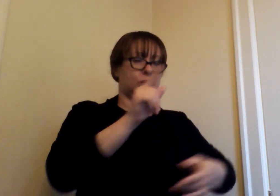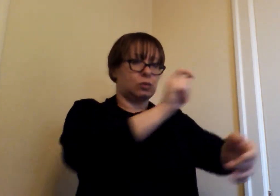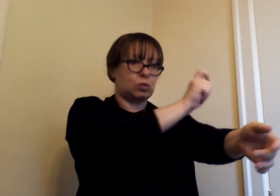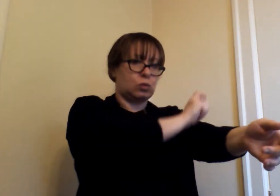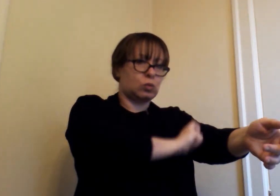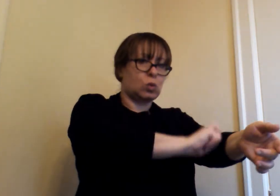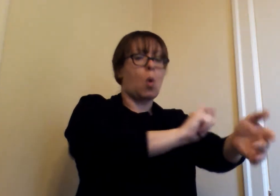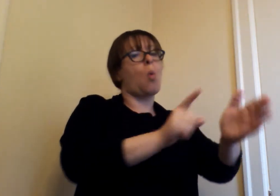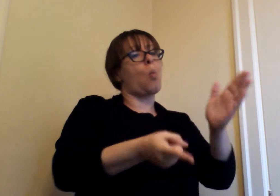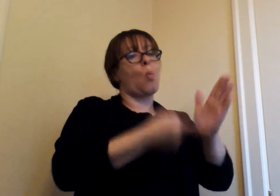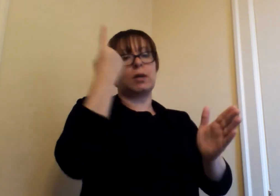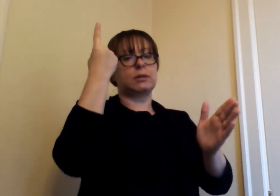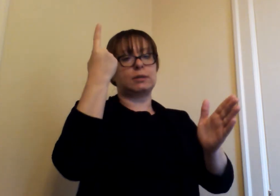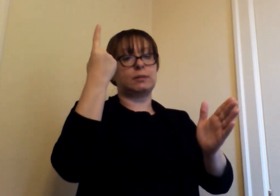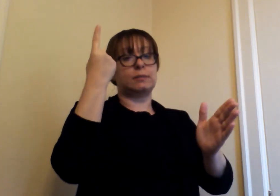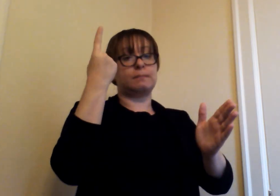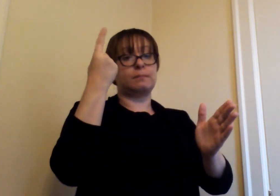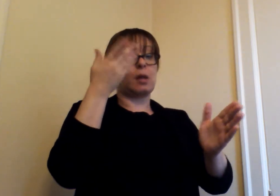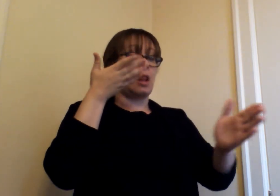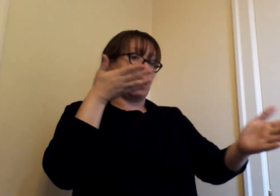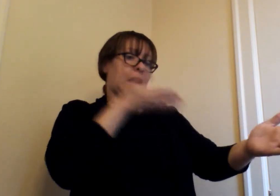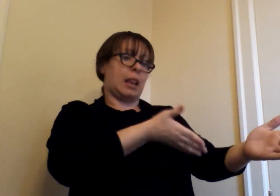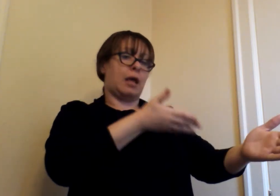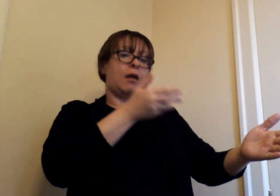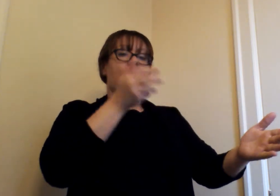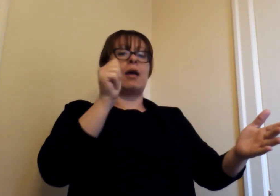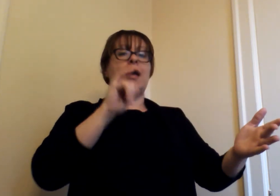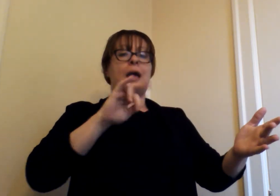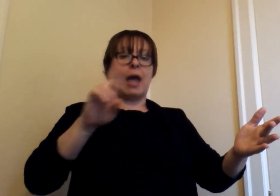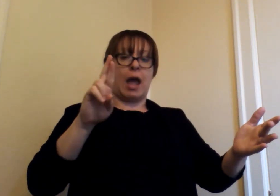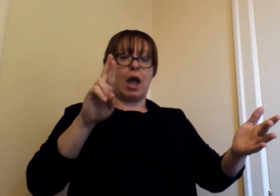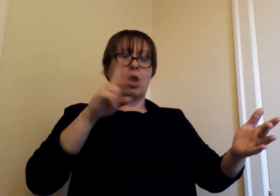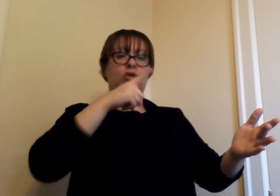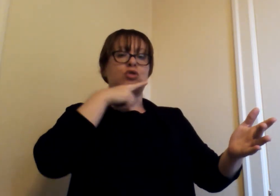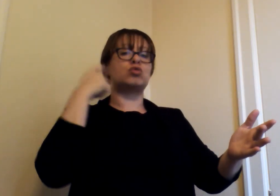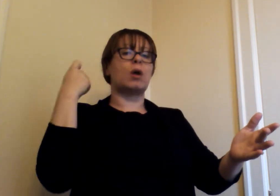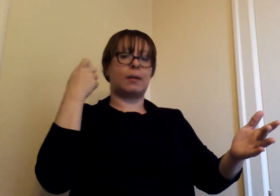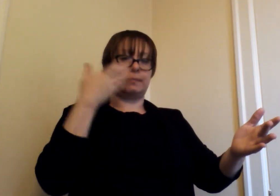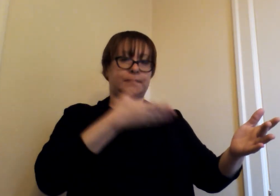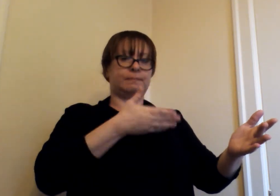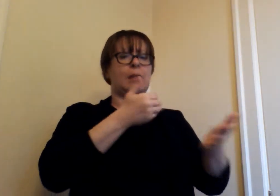the area air dry. This prevents contamination of either the patient or the specimen.